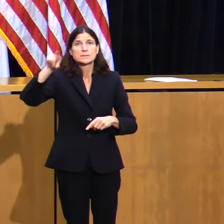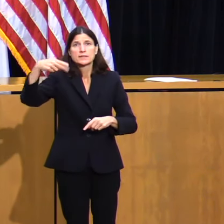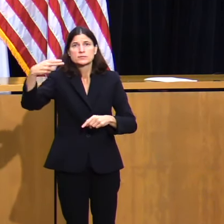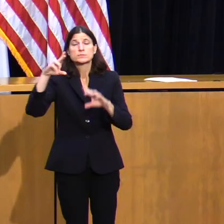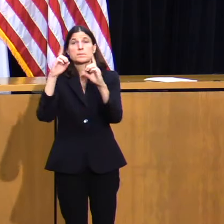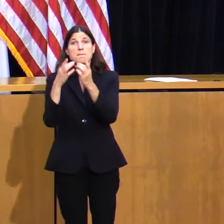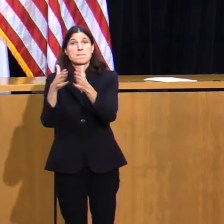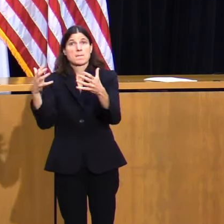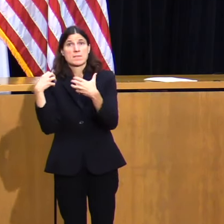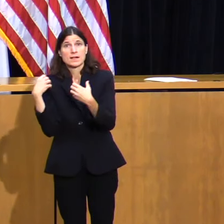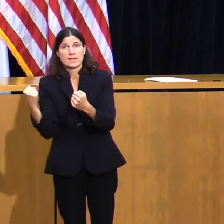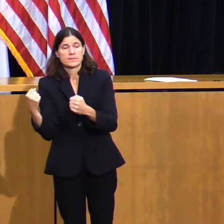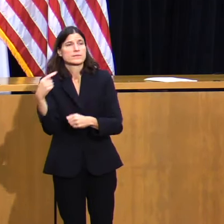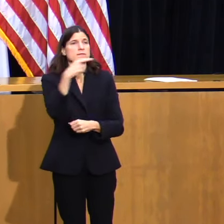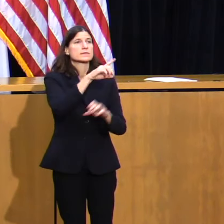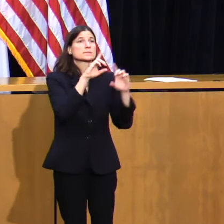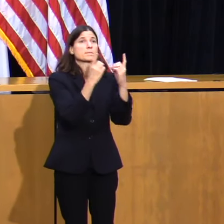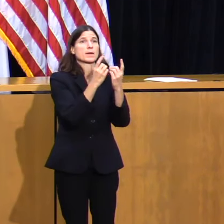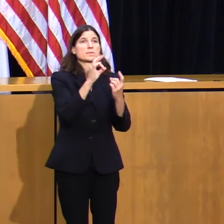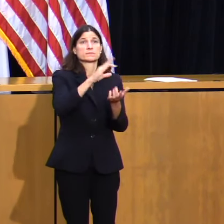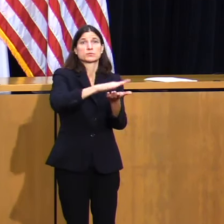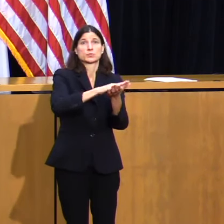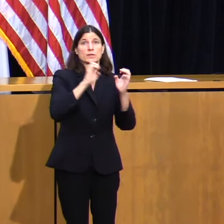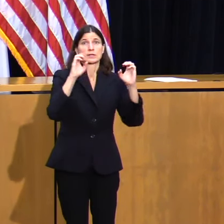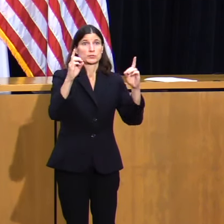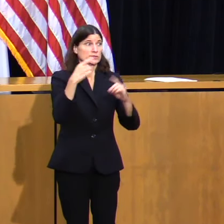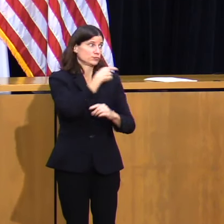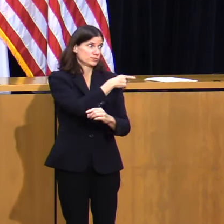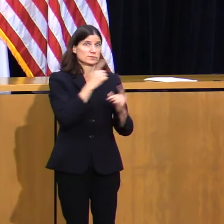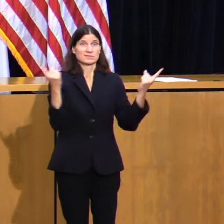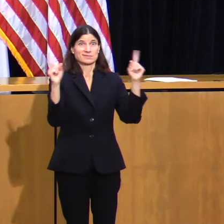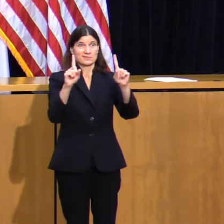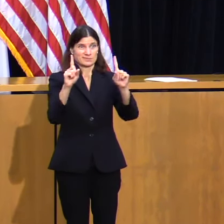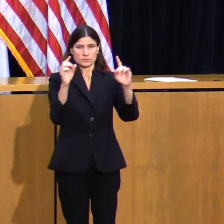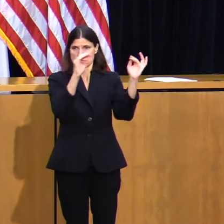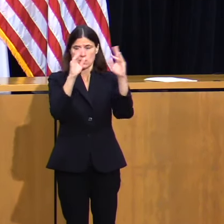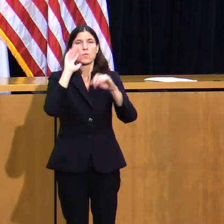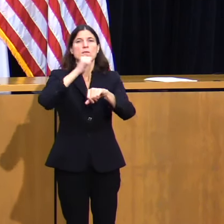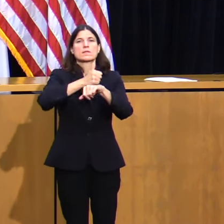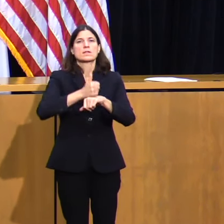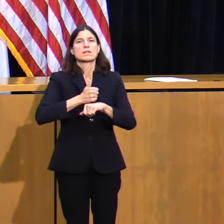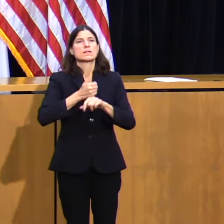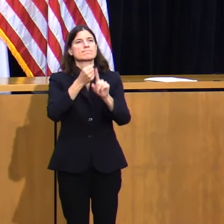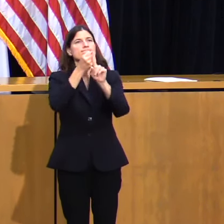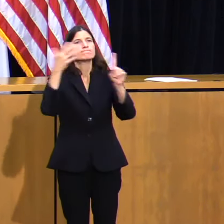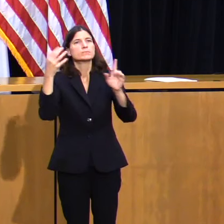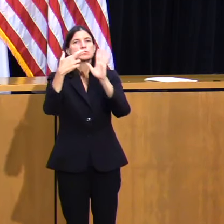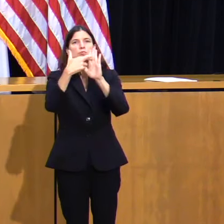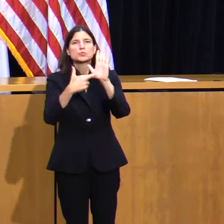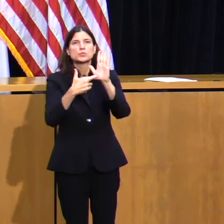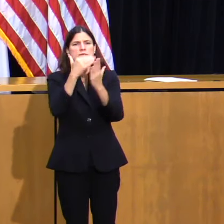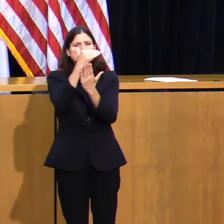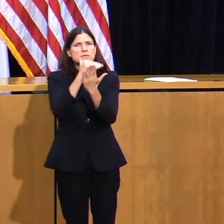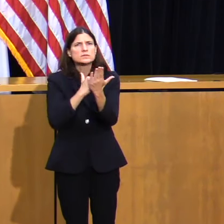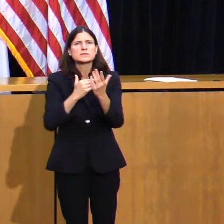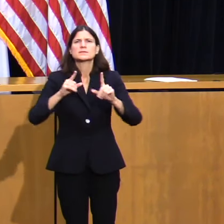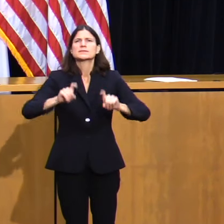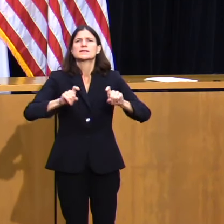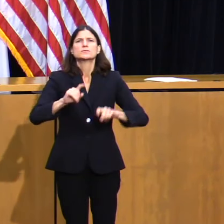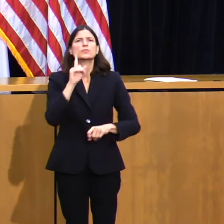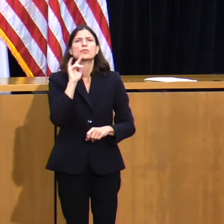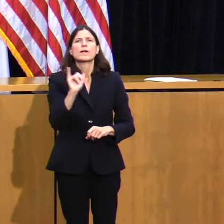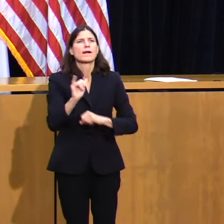some information on a planned system upgrade to the Department of Public Health data system that will occur this weekend.